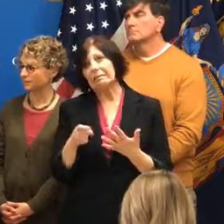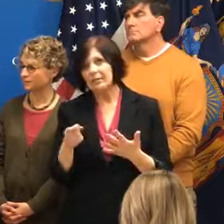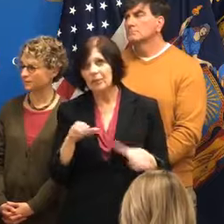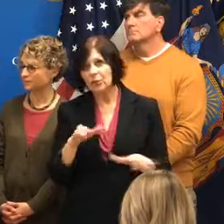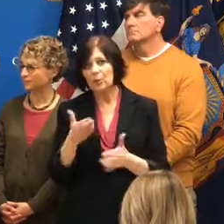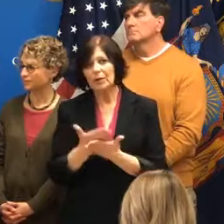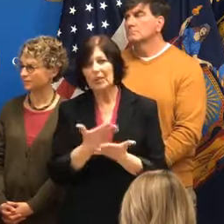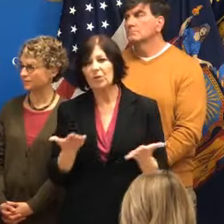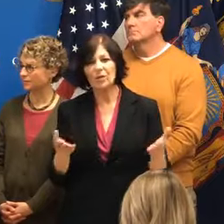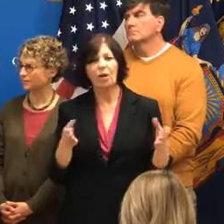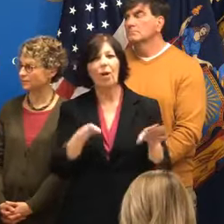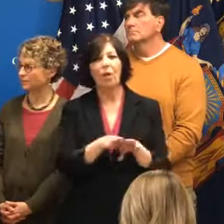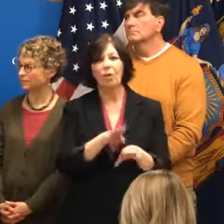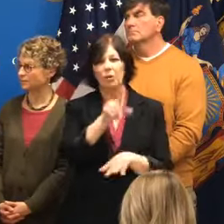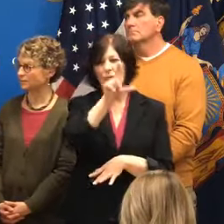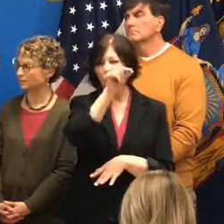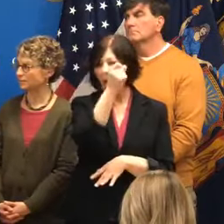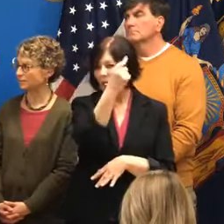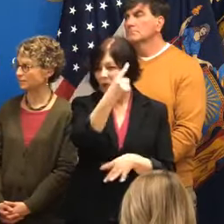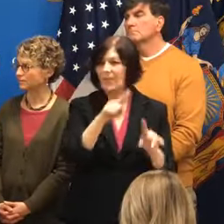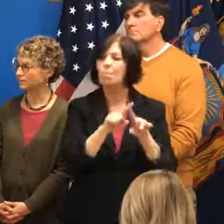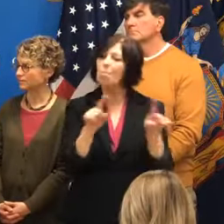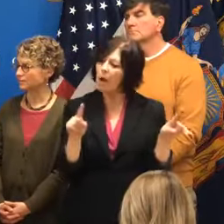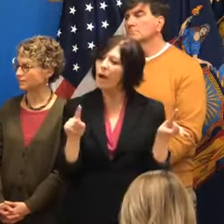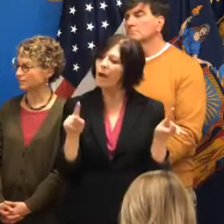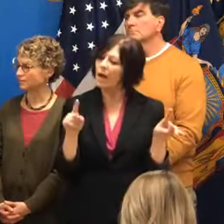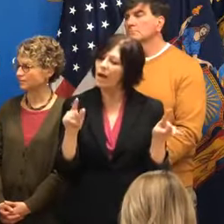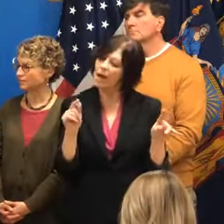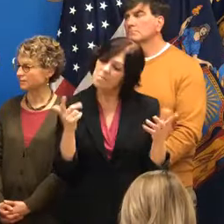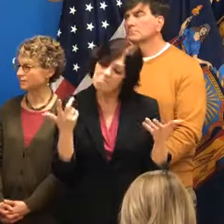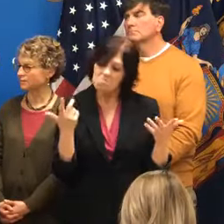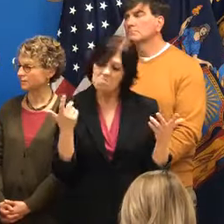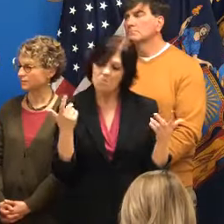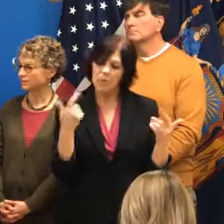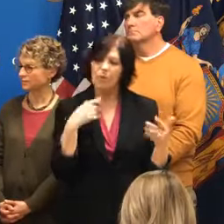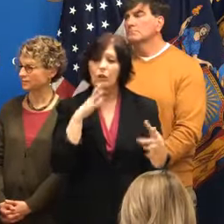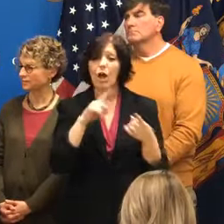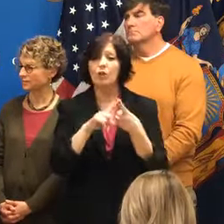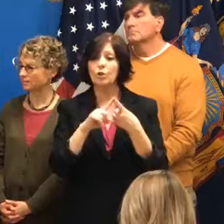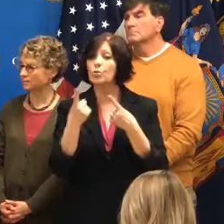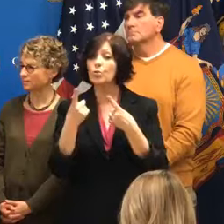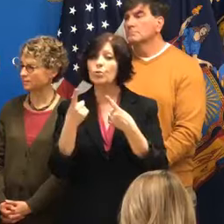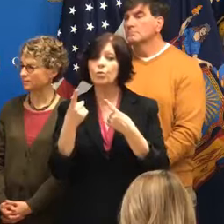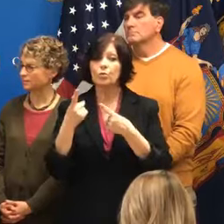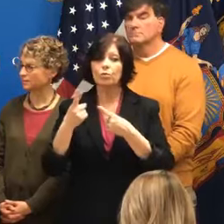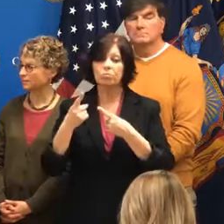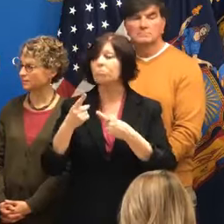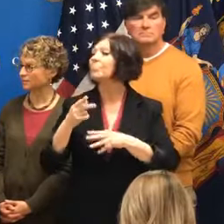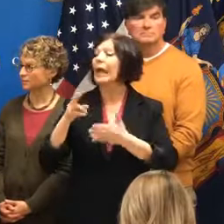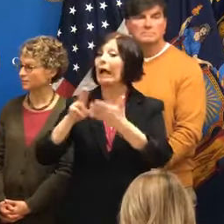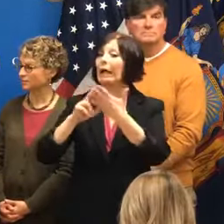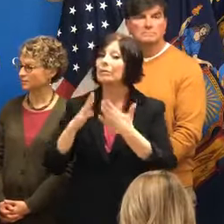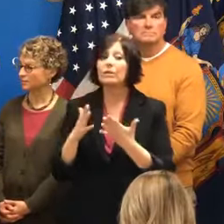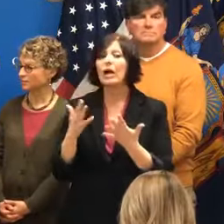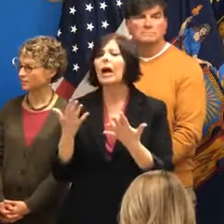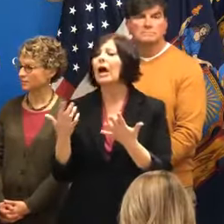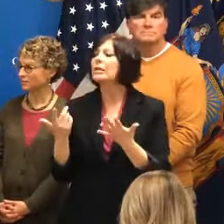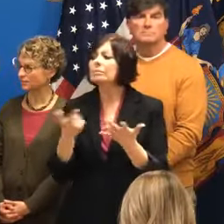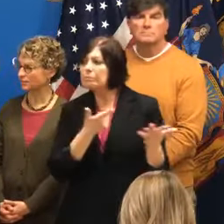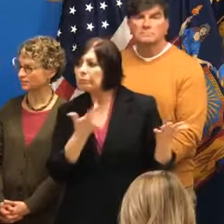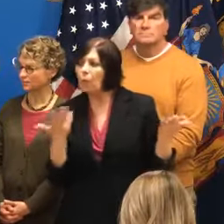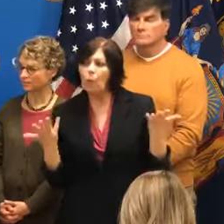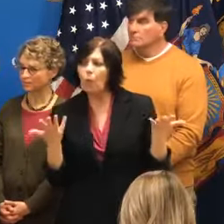I believe, in 2011. We are going to be talking to contractors this week to talk about what it would take to